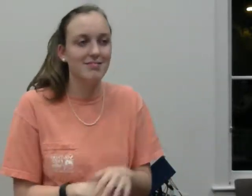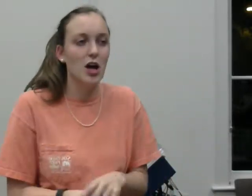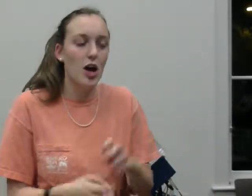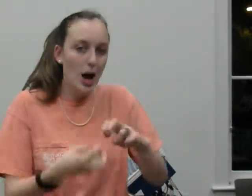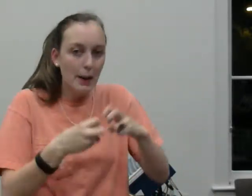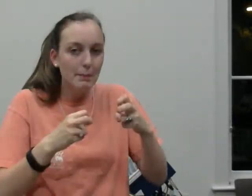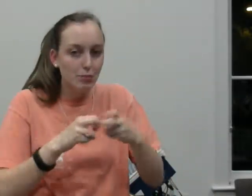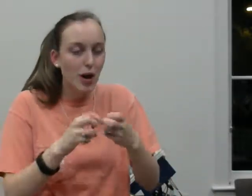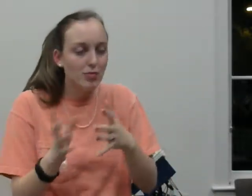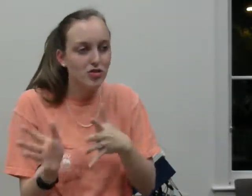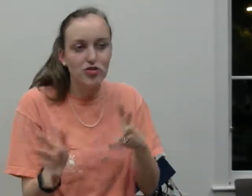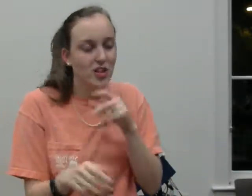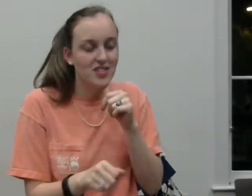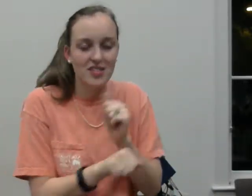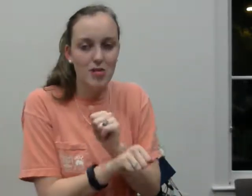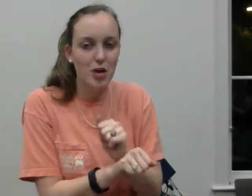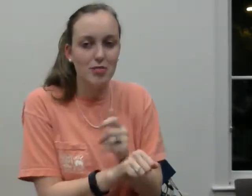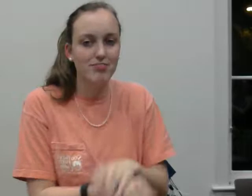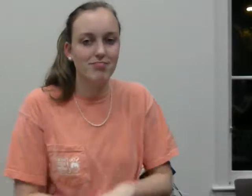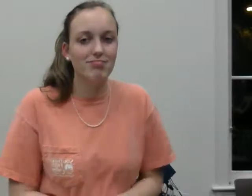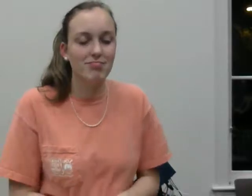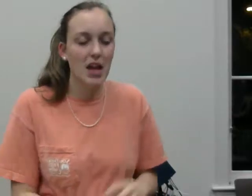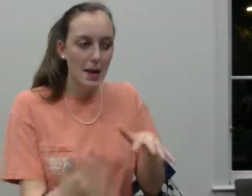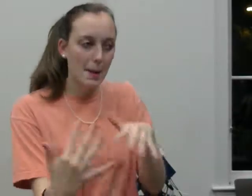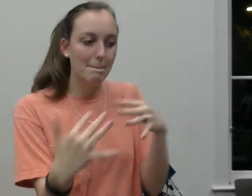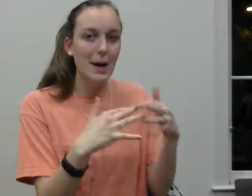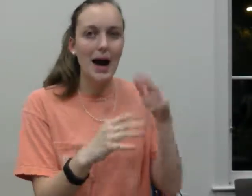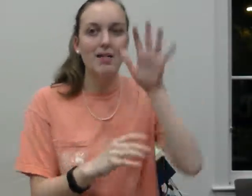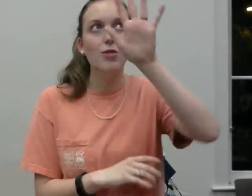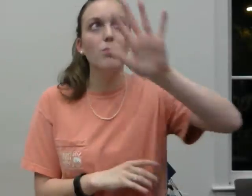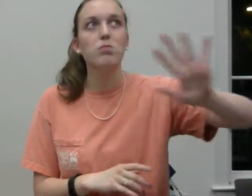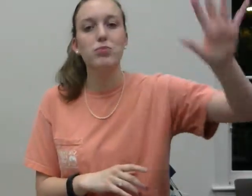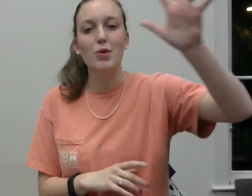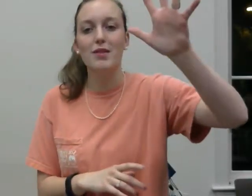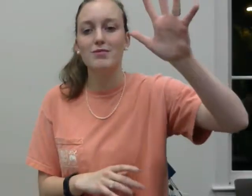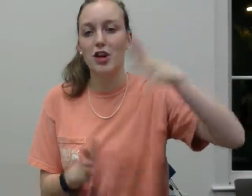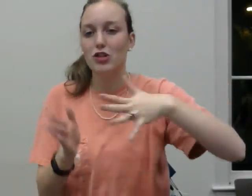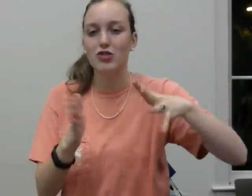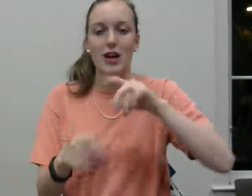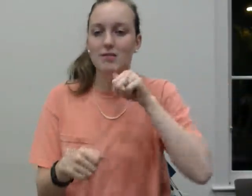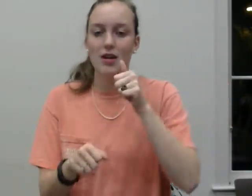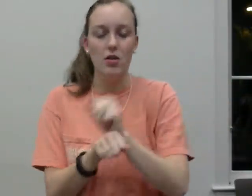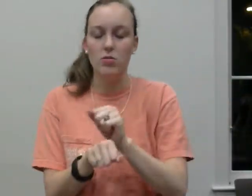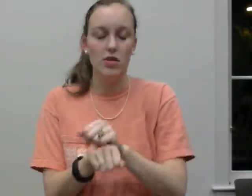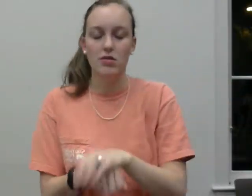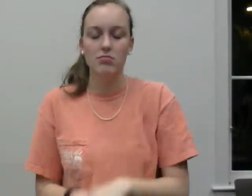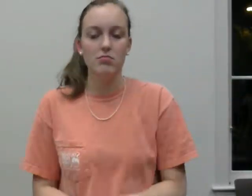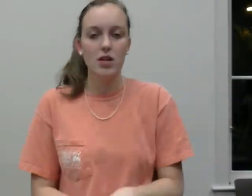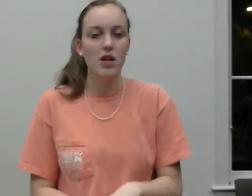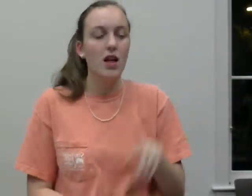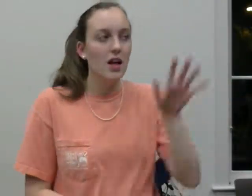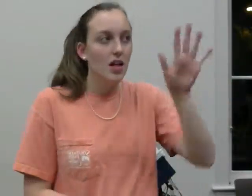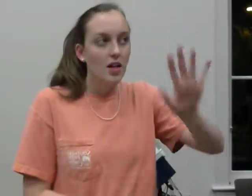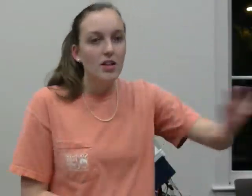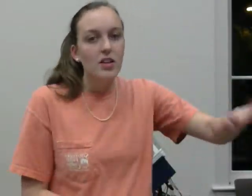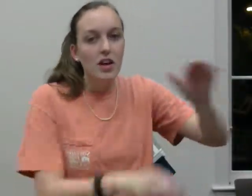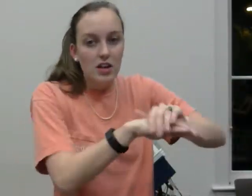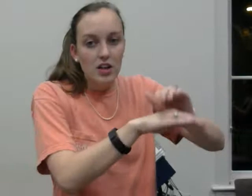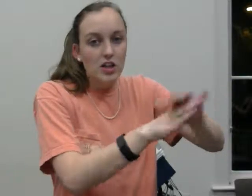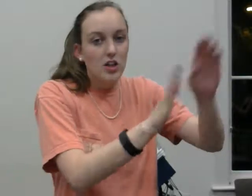case, at the Battle of Saratoga, the British strategy did not work. Burgoyne was defeated by Gates, and the Americans are victorious,